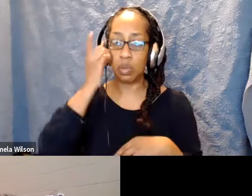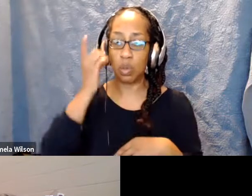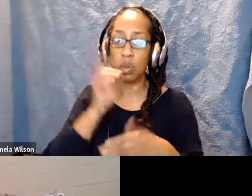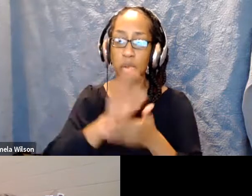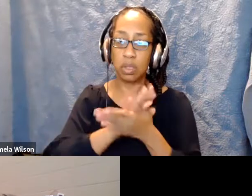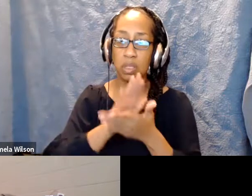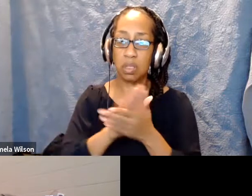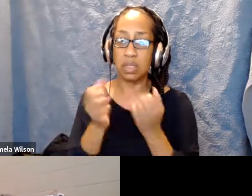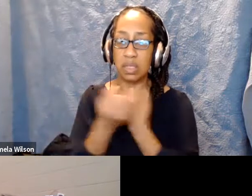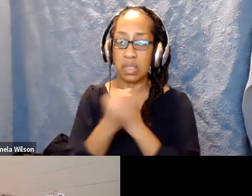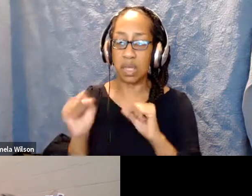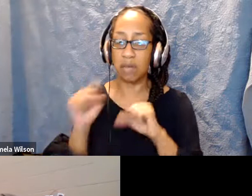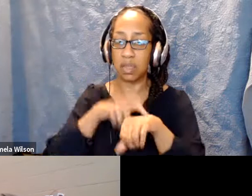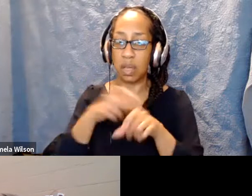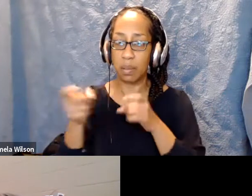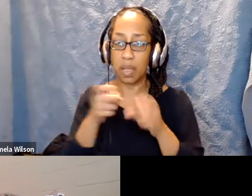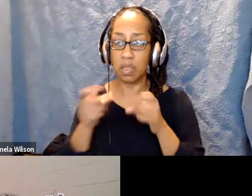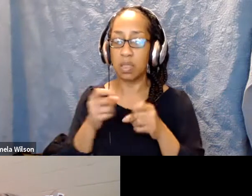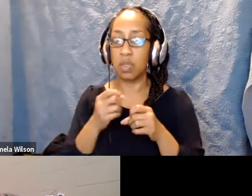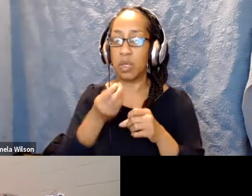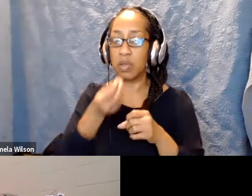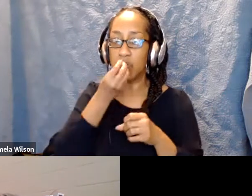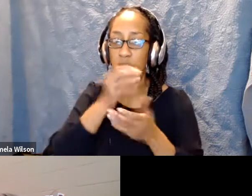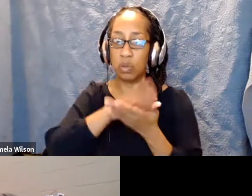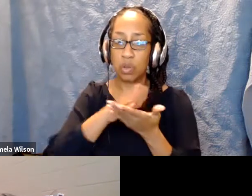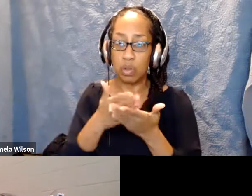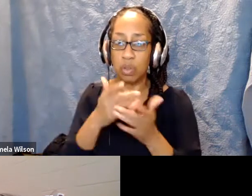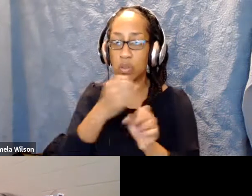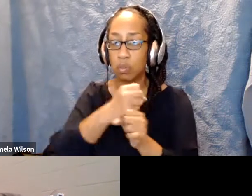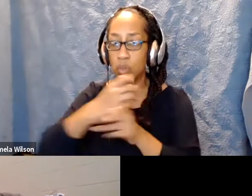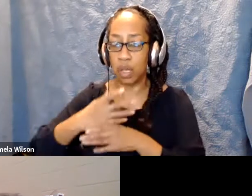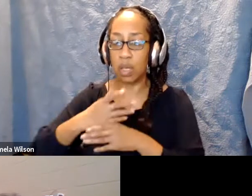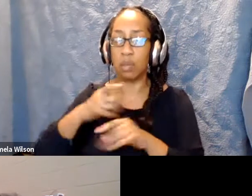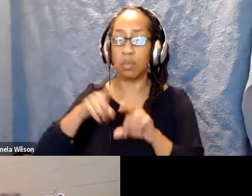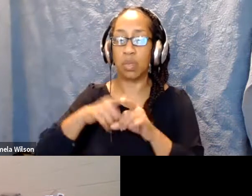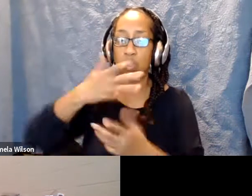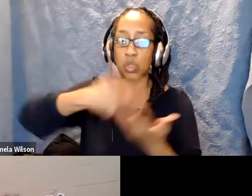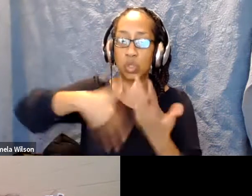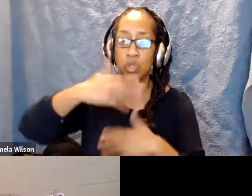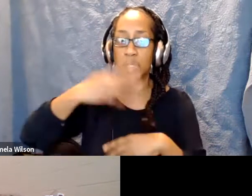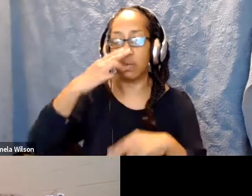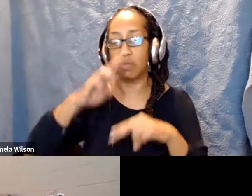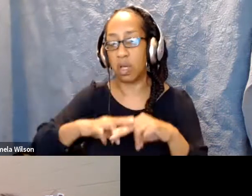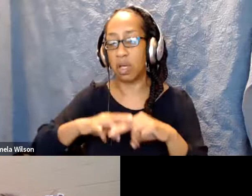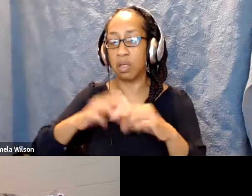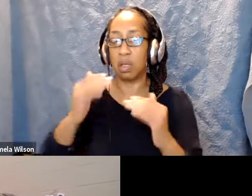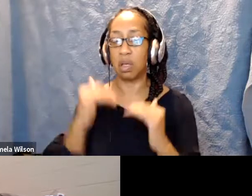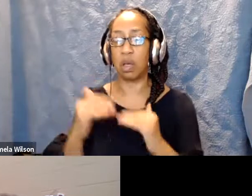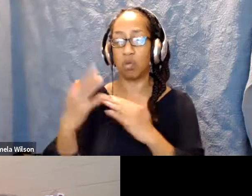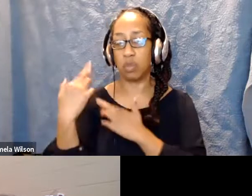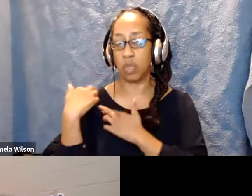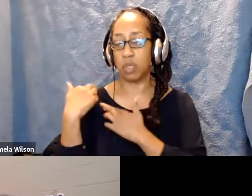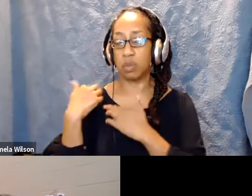time management, meal preparation, socialization and recreation, responsibility, laundry, housekeeping, among many